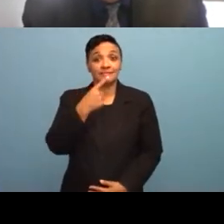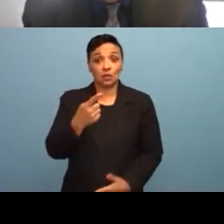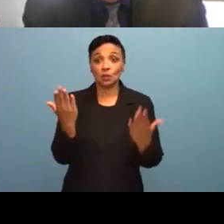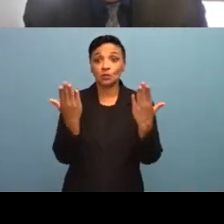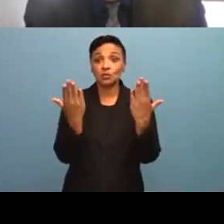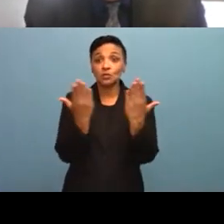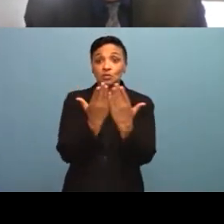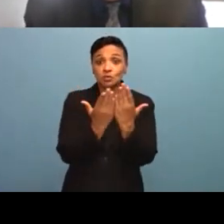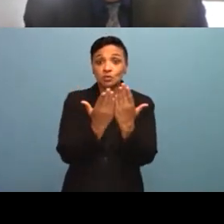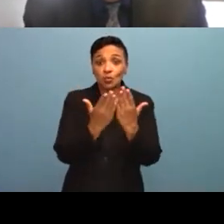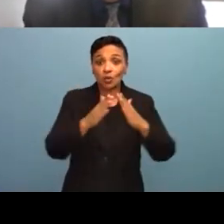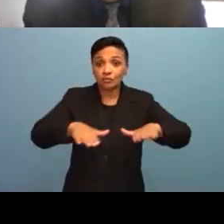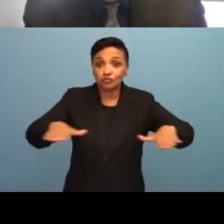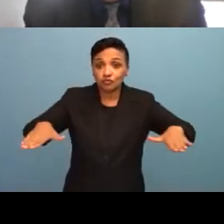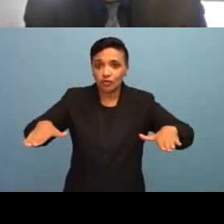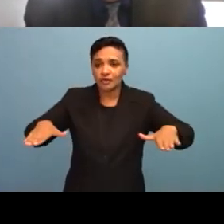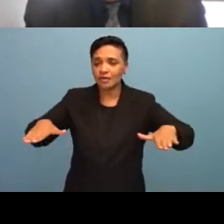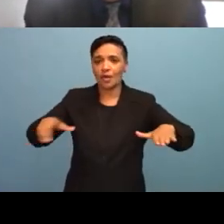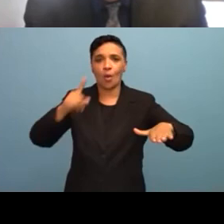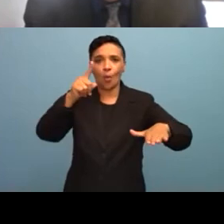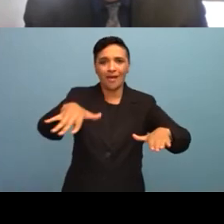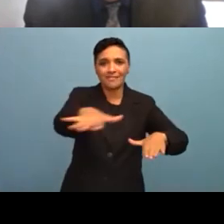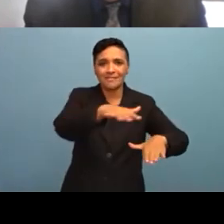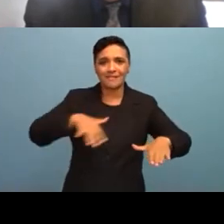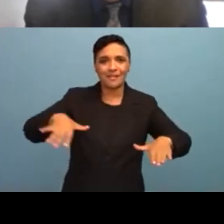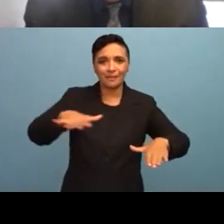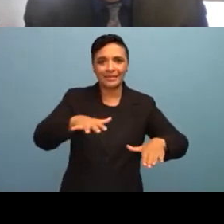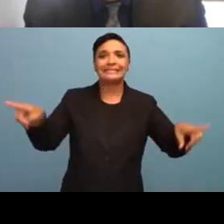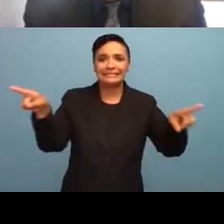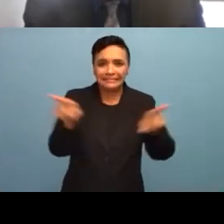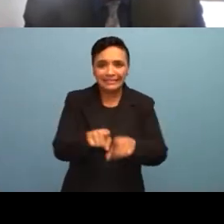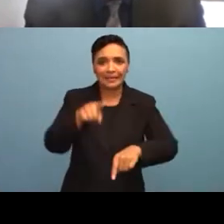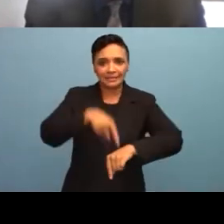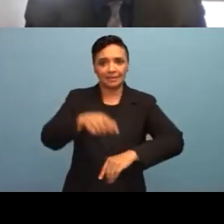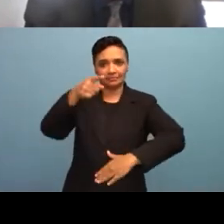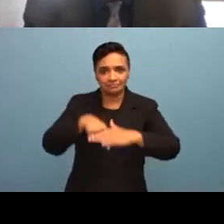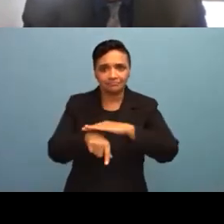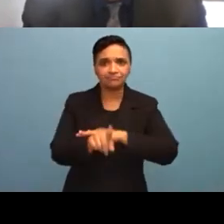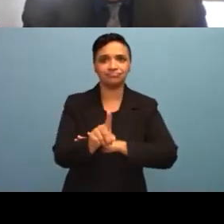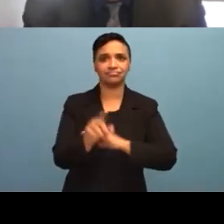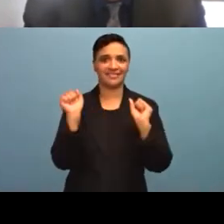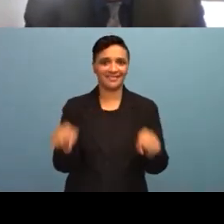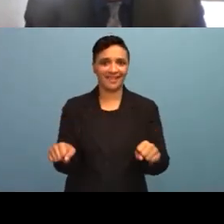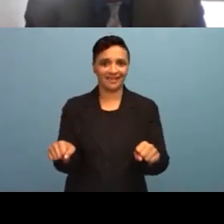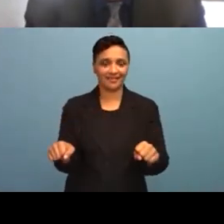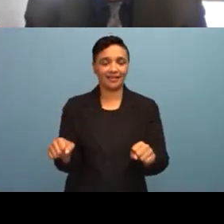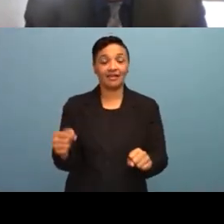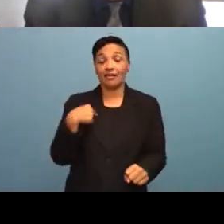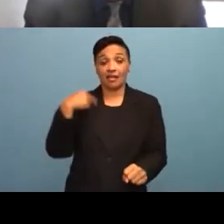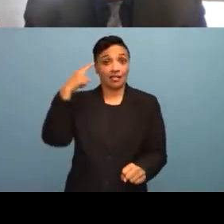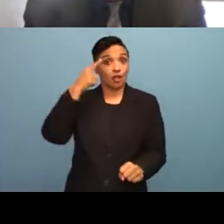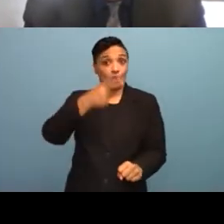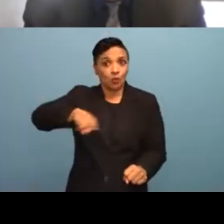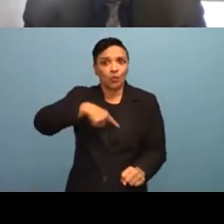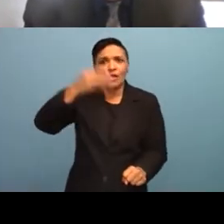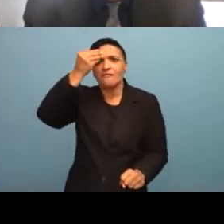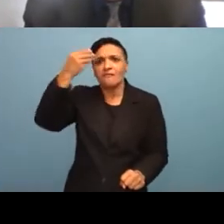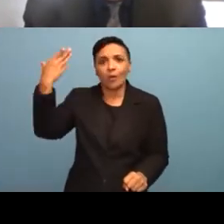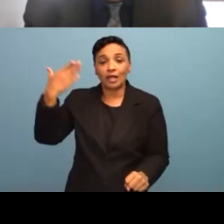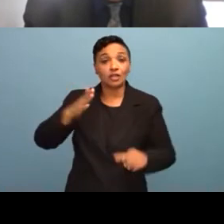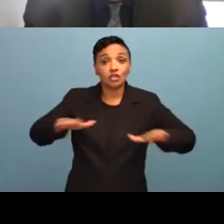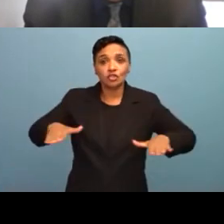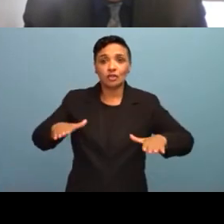to children in one place at one time. I think we forget the fact that children spend so much time at